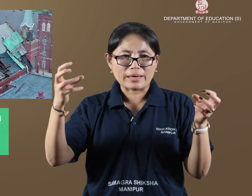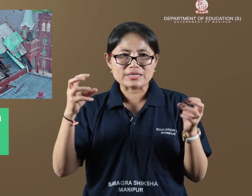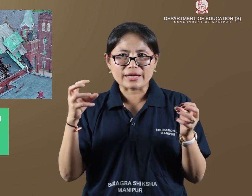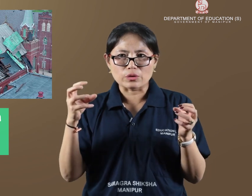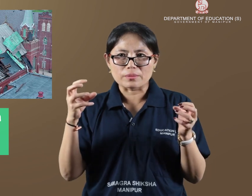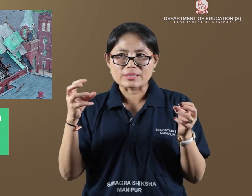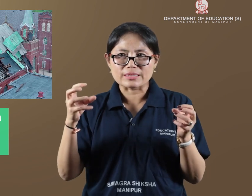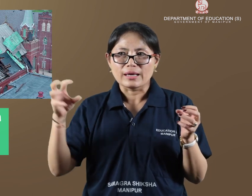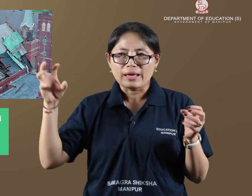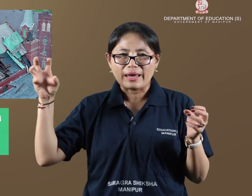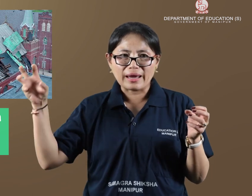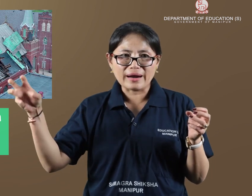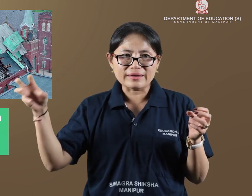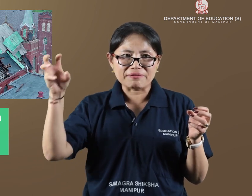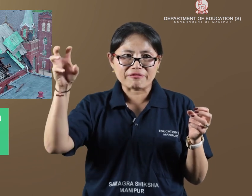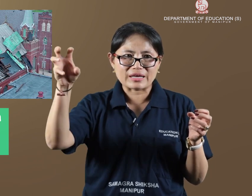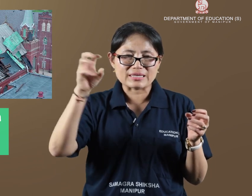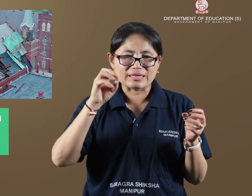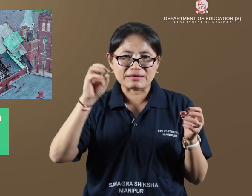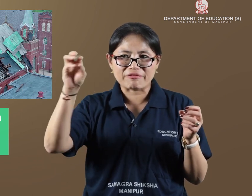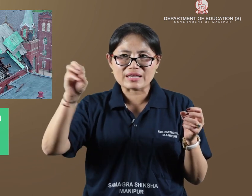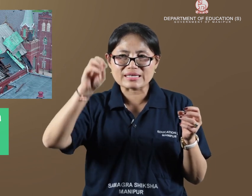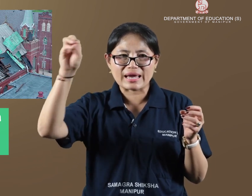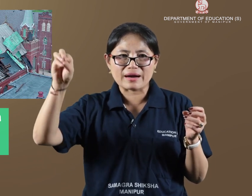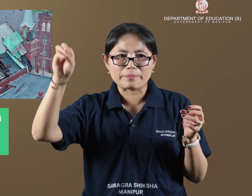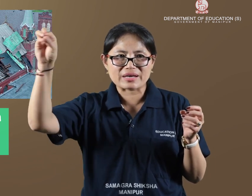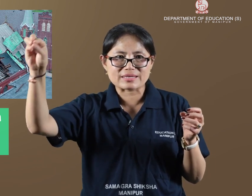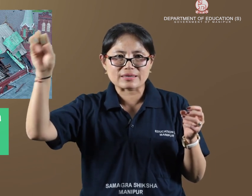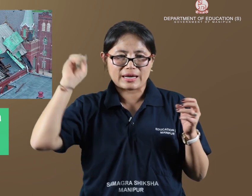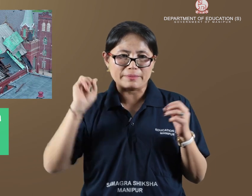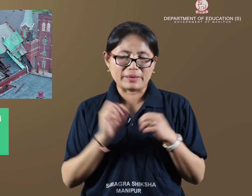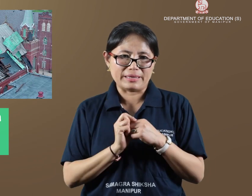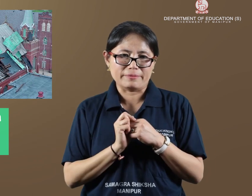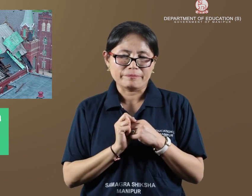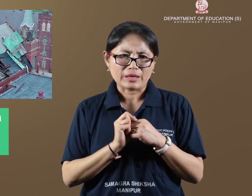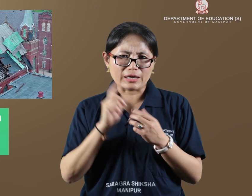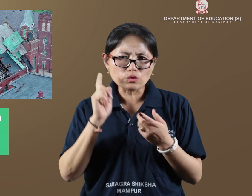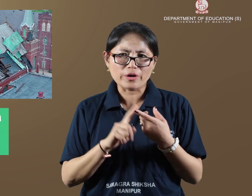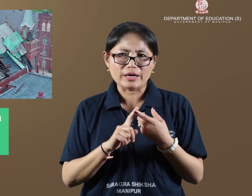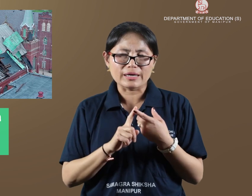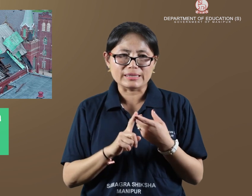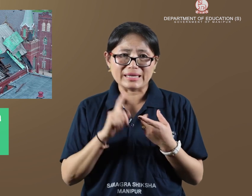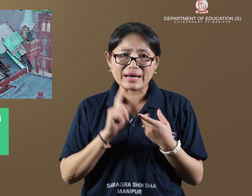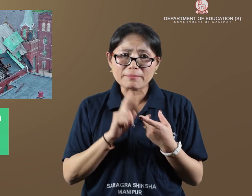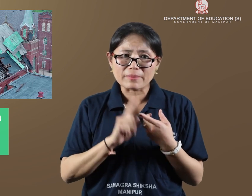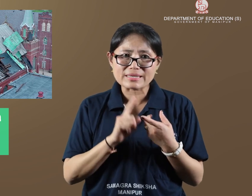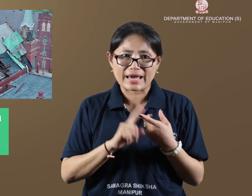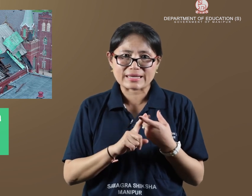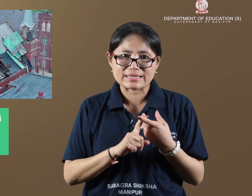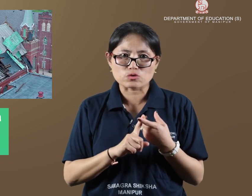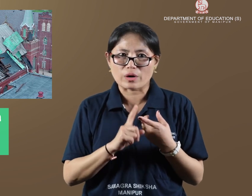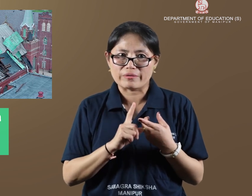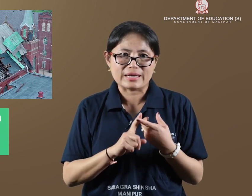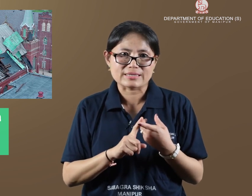ba se kai do we ma se air difference the difference in air pressure kind of palle adu erga di there must exist one